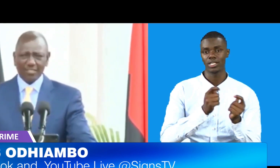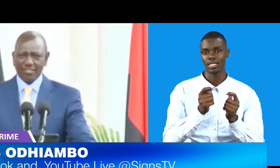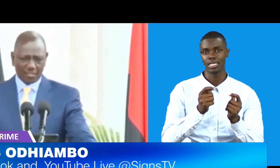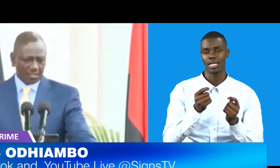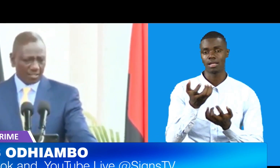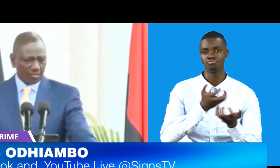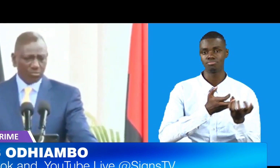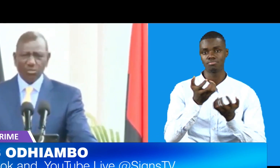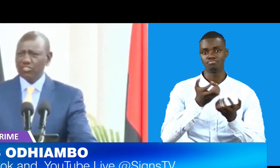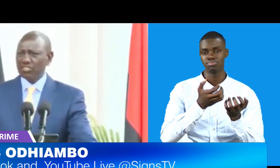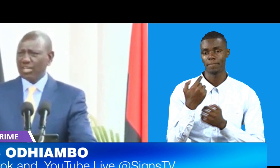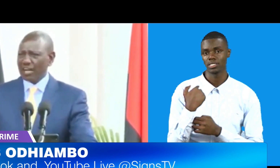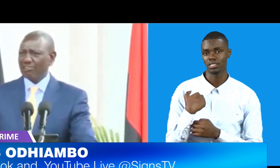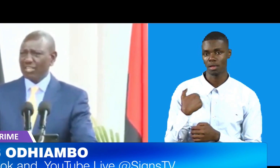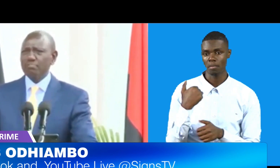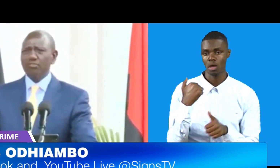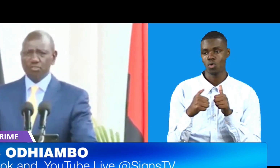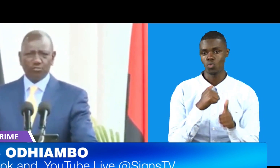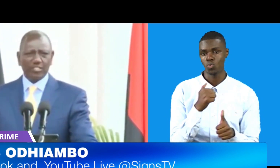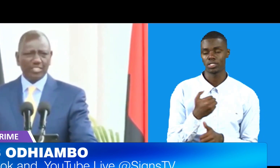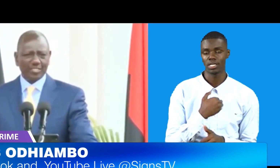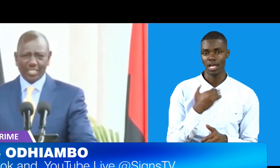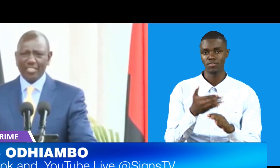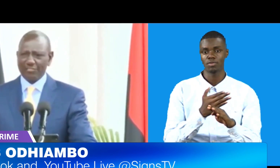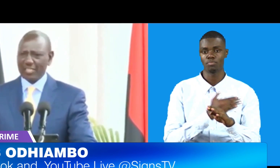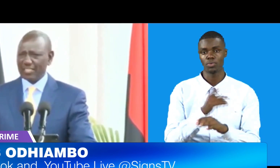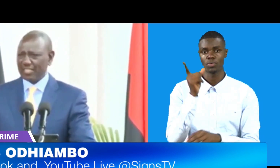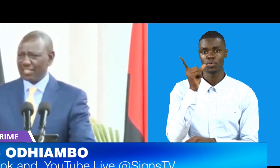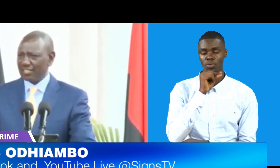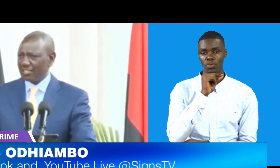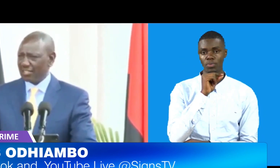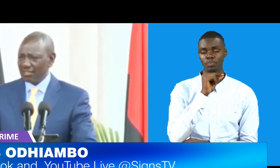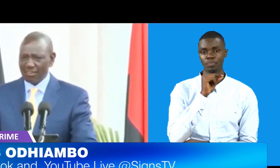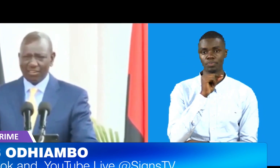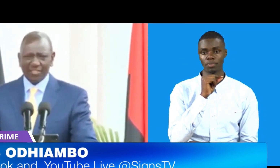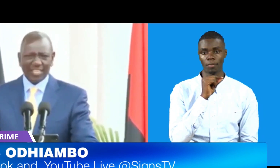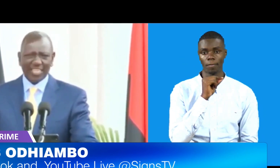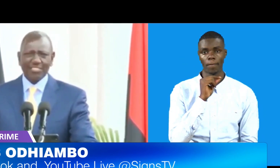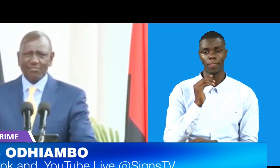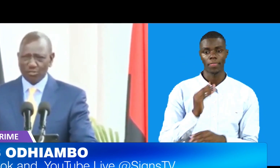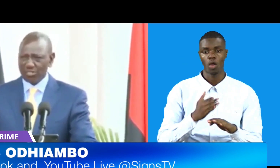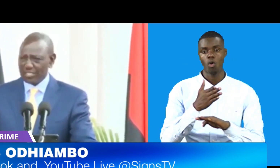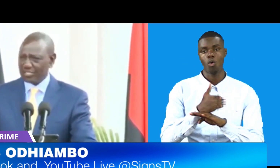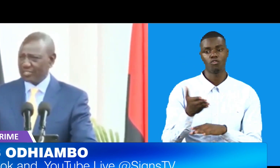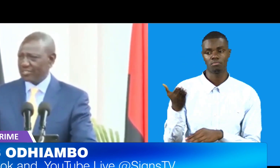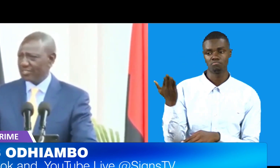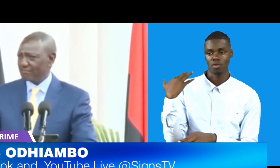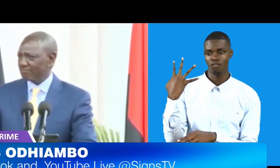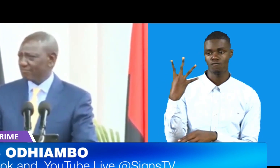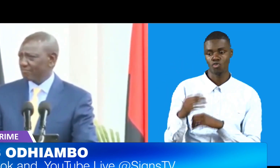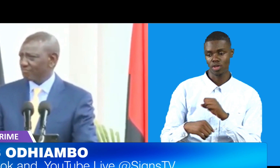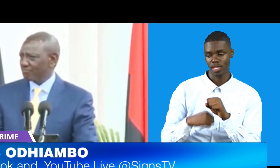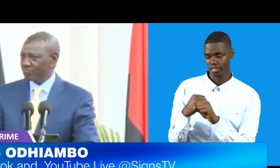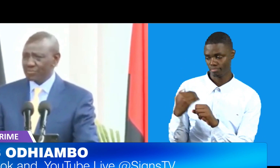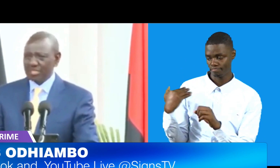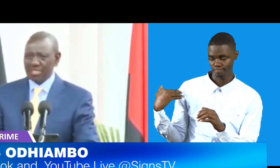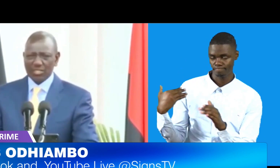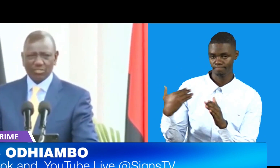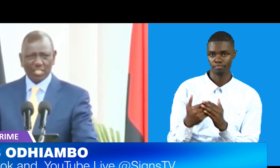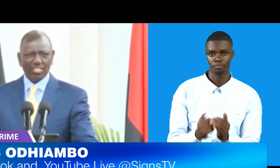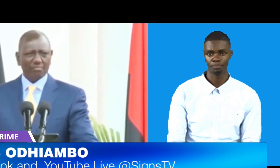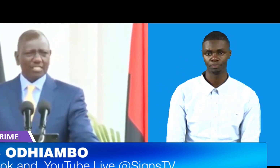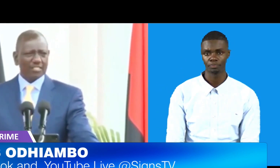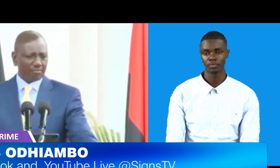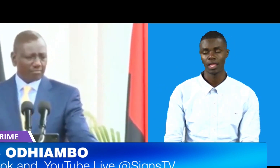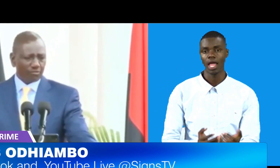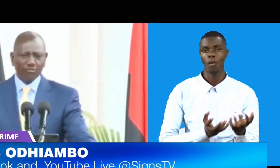numbers, which have improved significantly over the last 4 years. Our